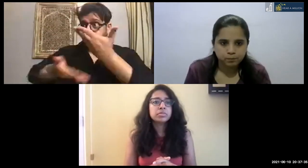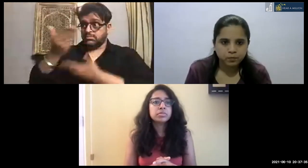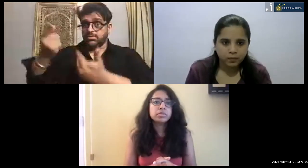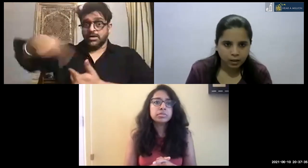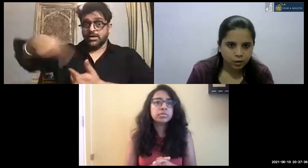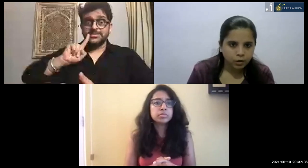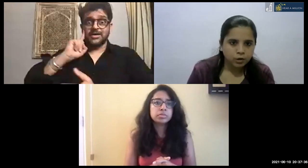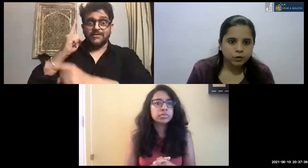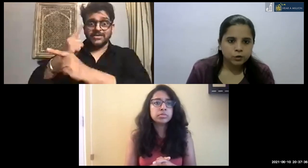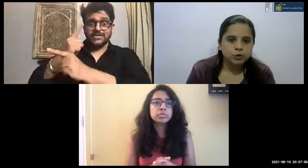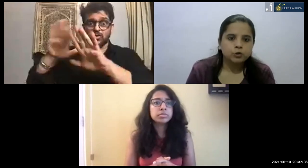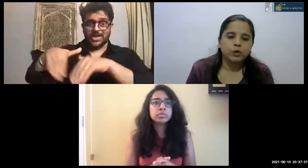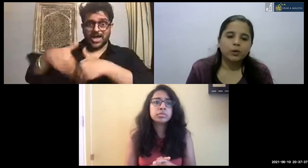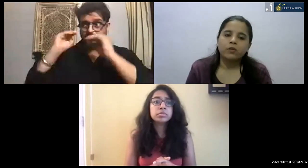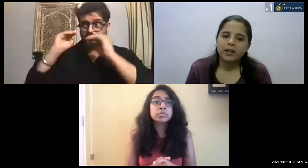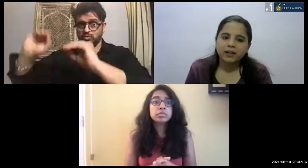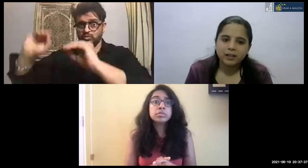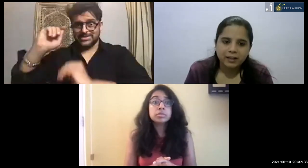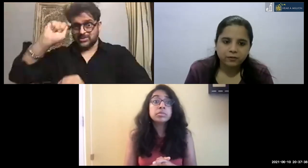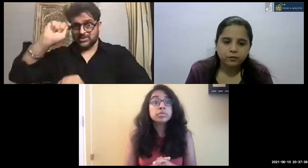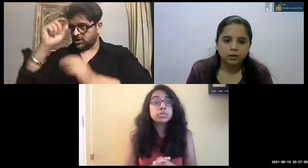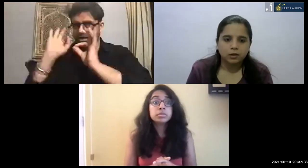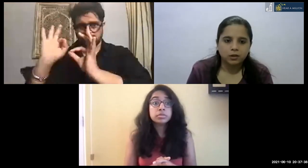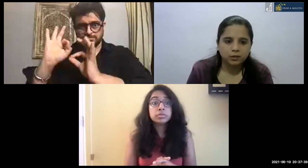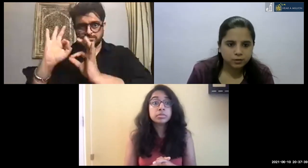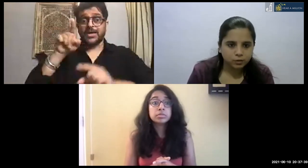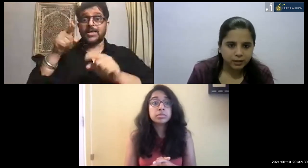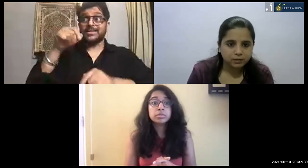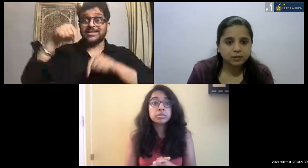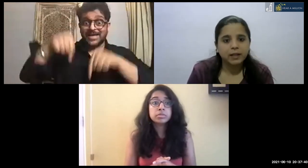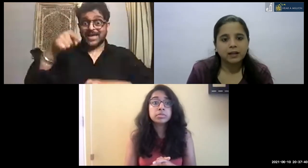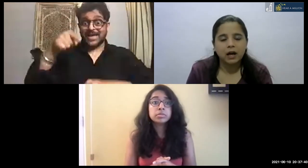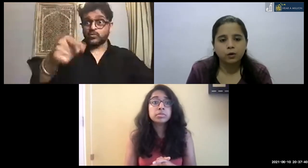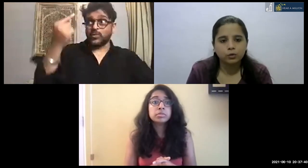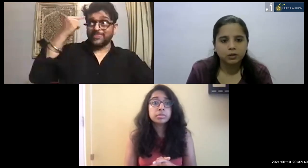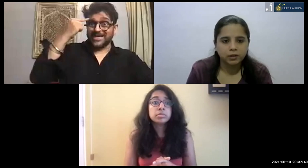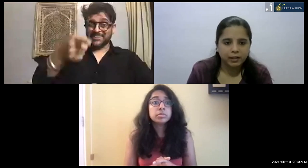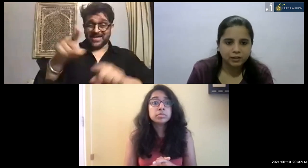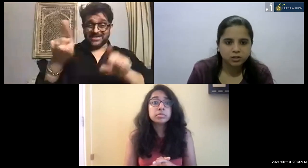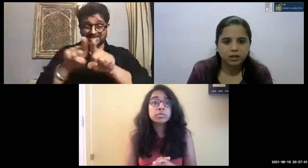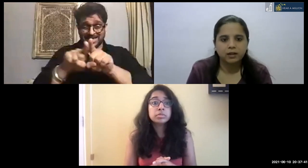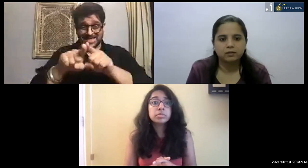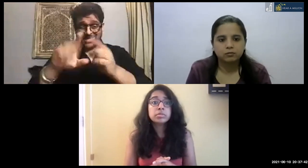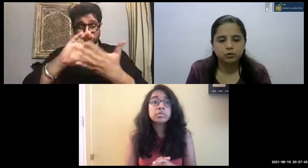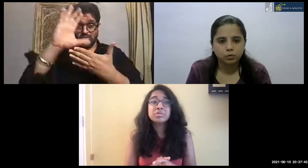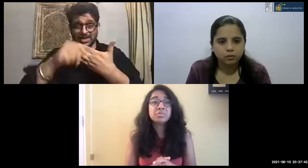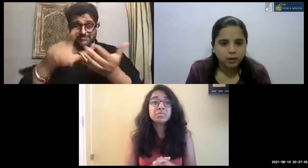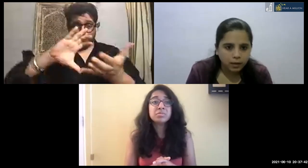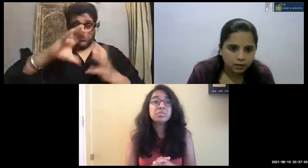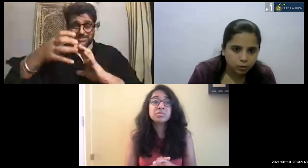them. So you are training the deaf students, like how to learn English and